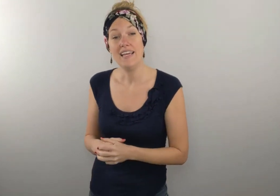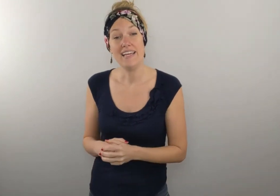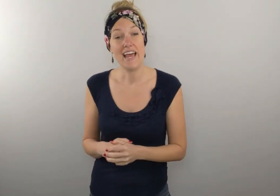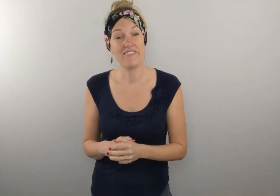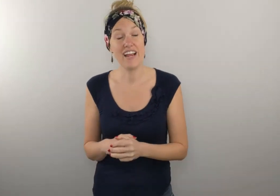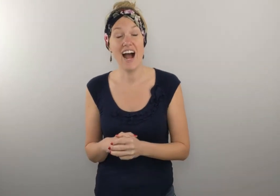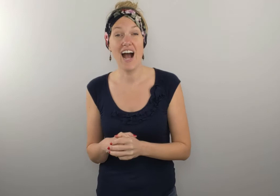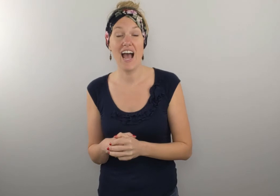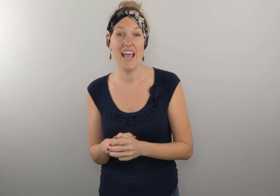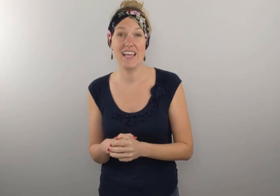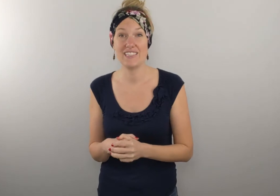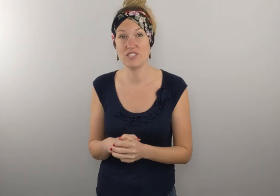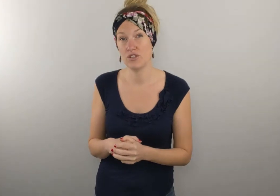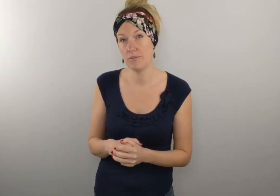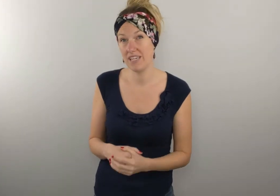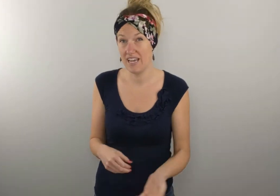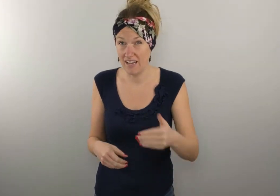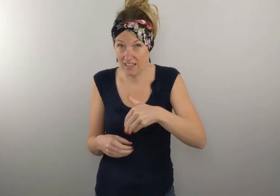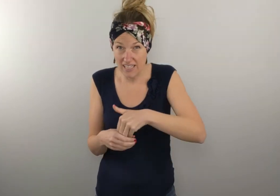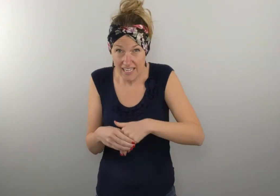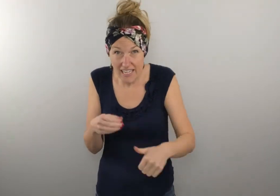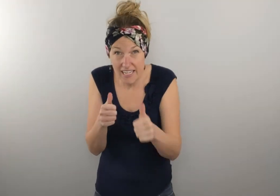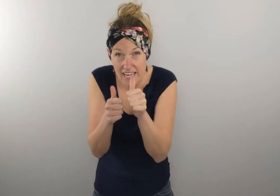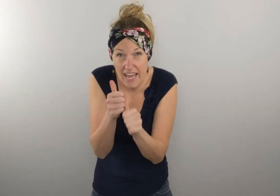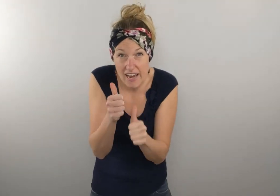In every high and stormy gale,